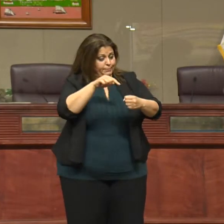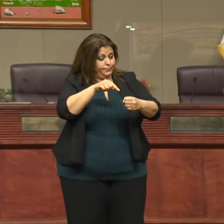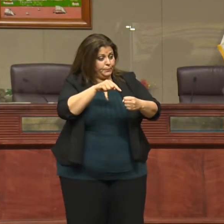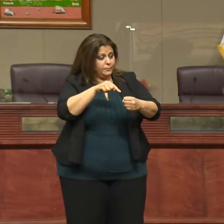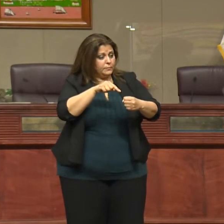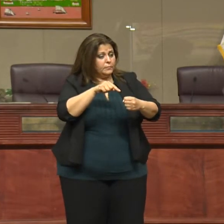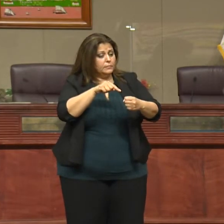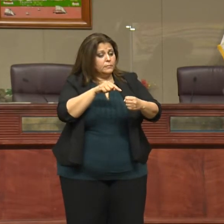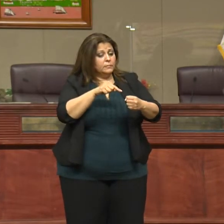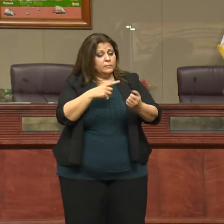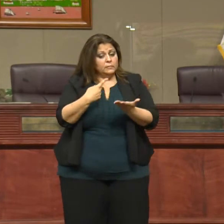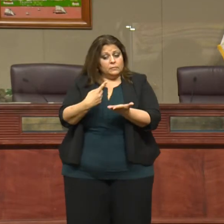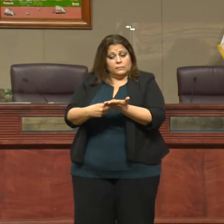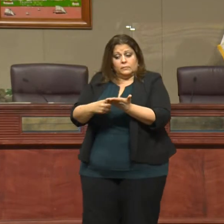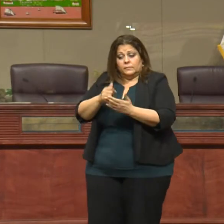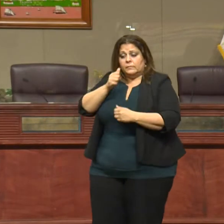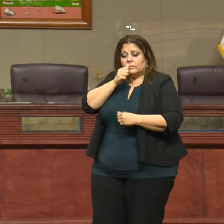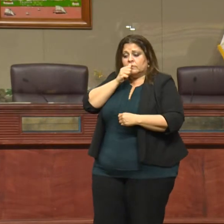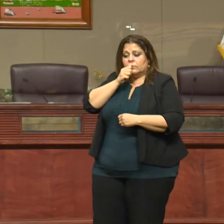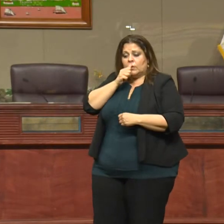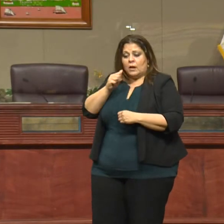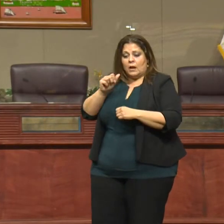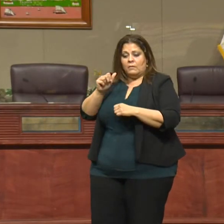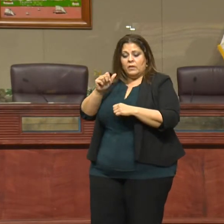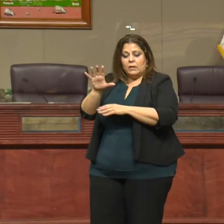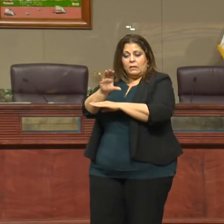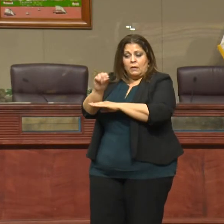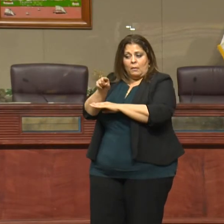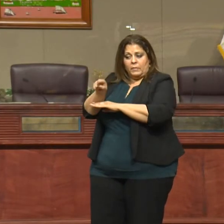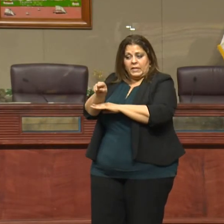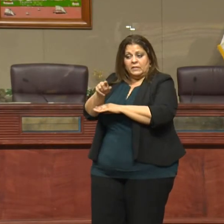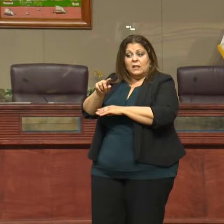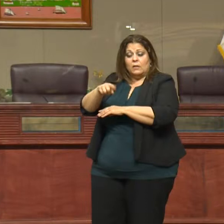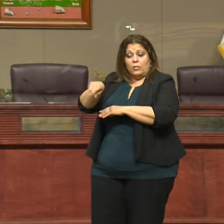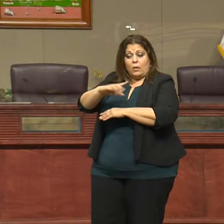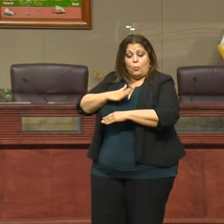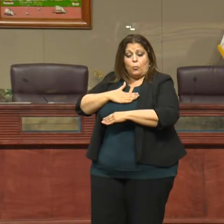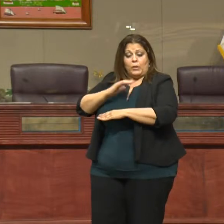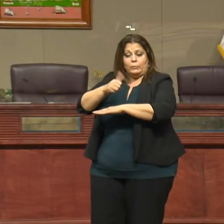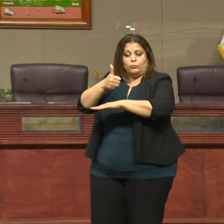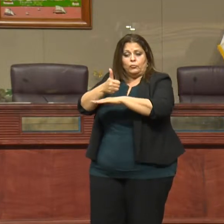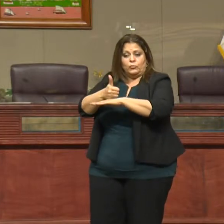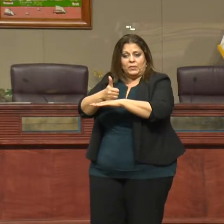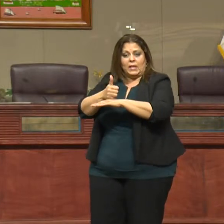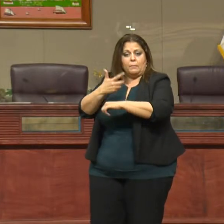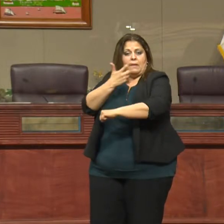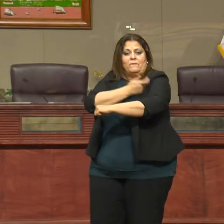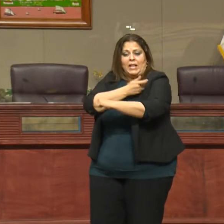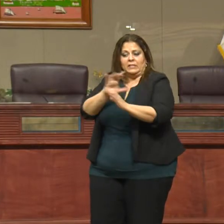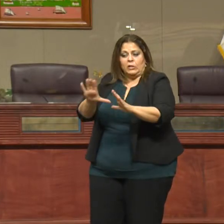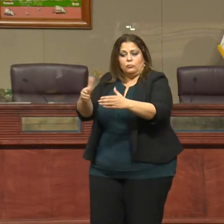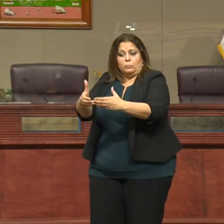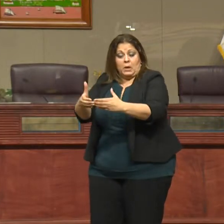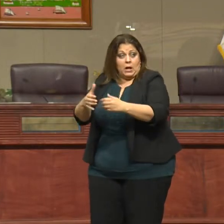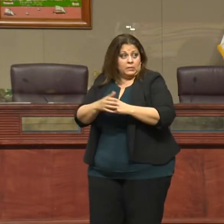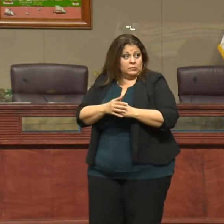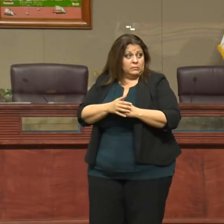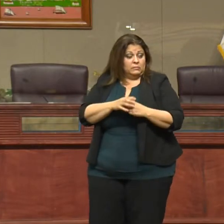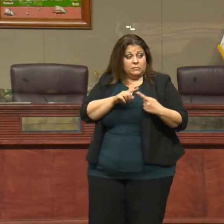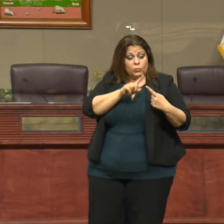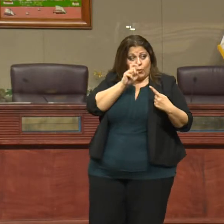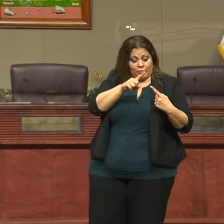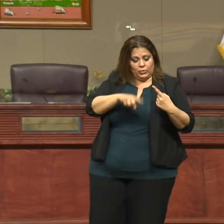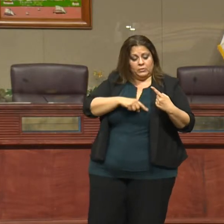with private employers about setting up vaccination pods? If so, who and what might that look like?